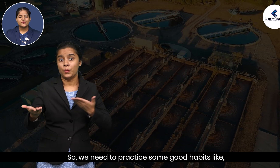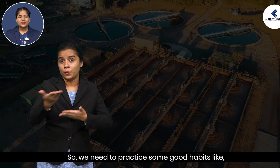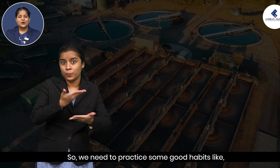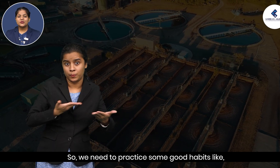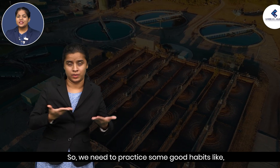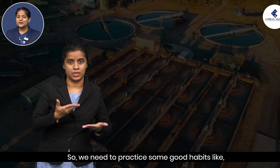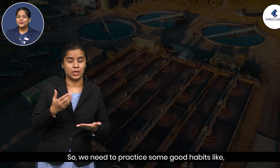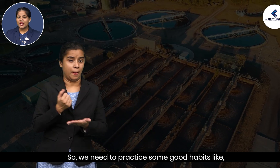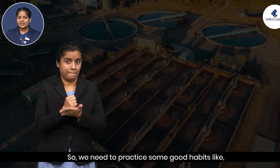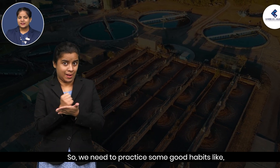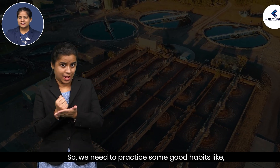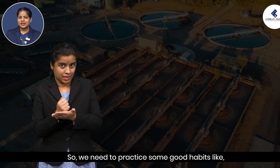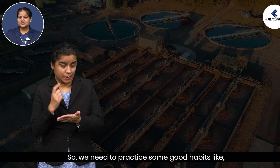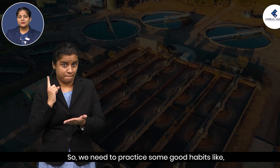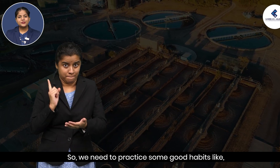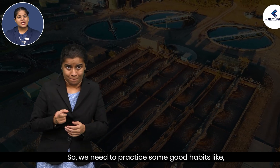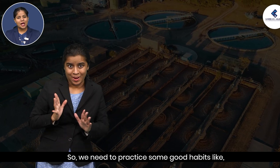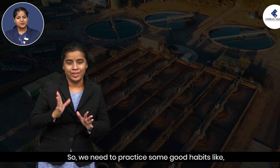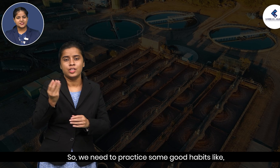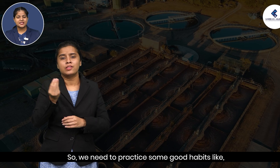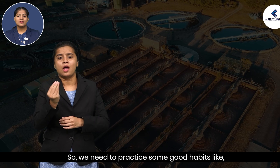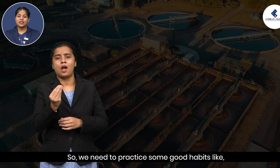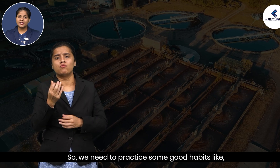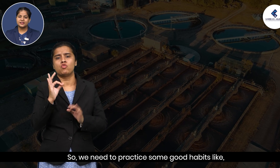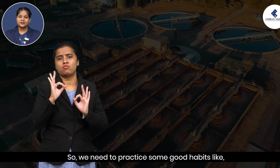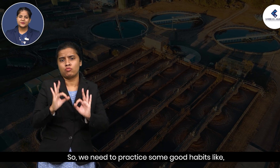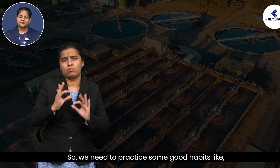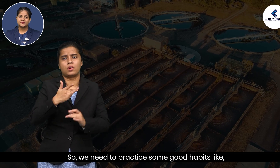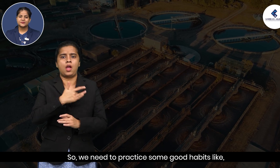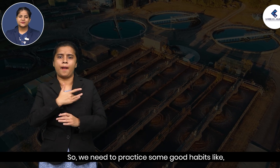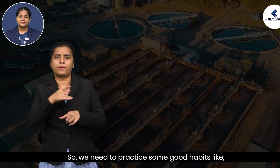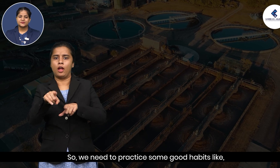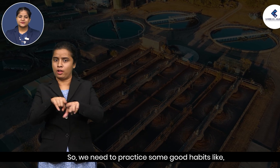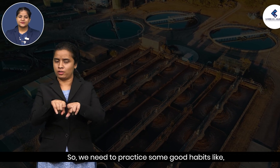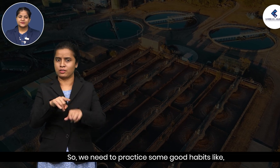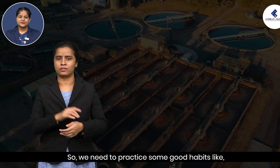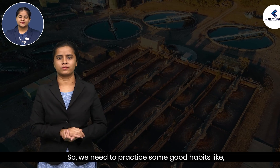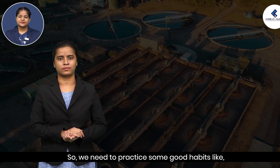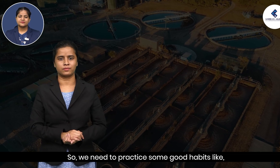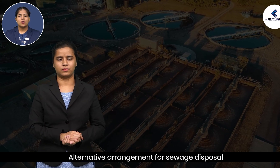So, we need to practice some good habits like